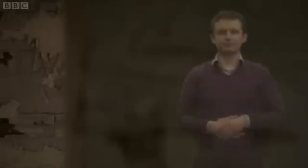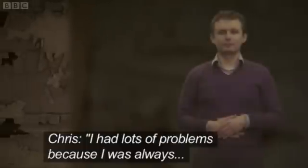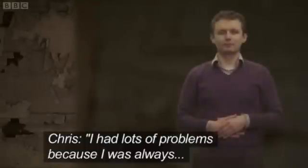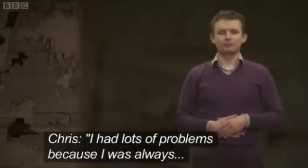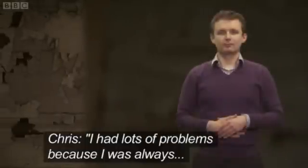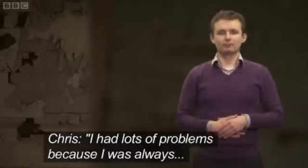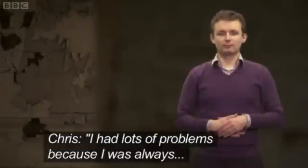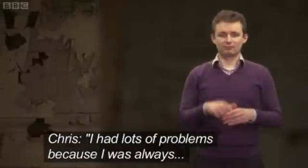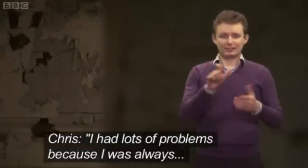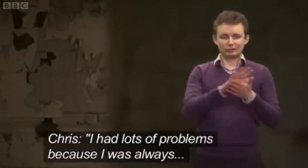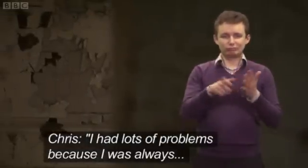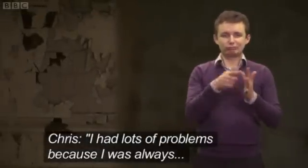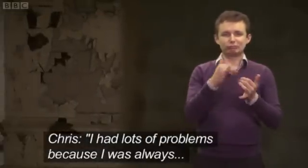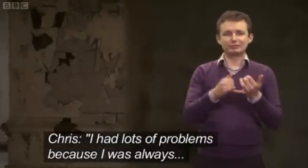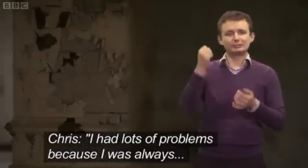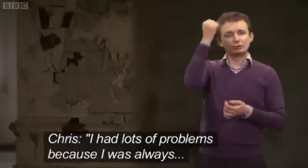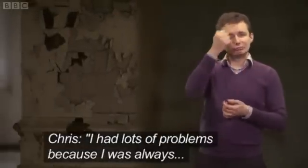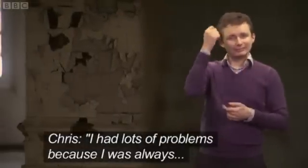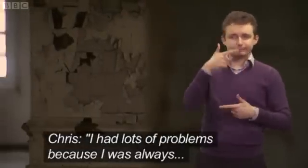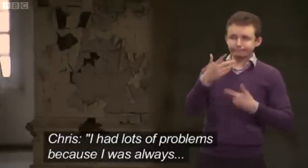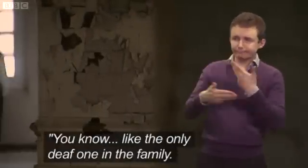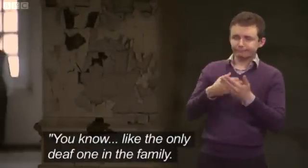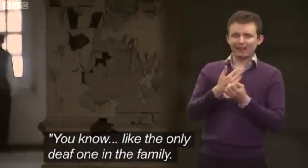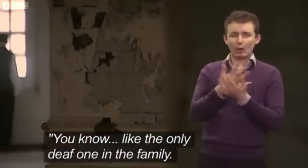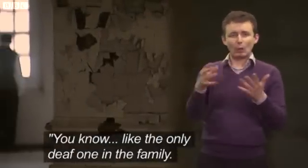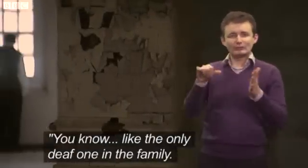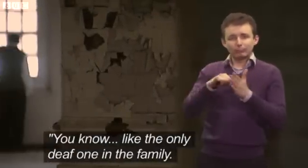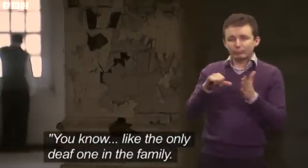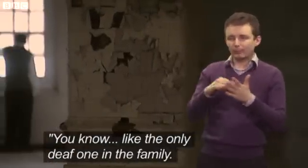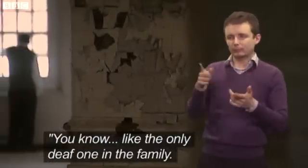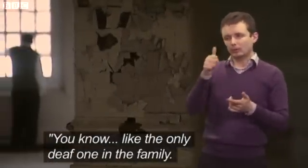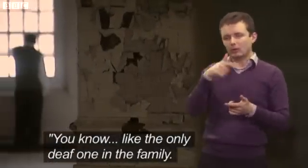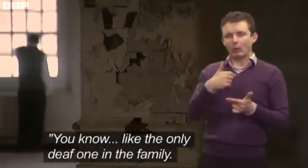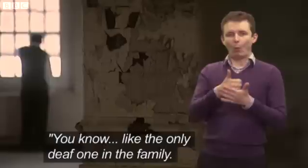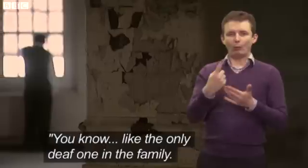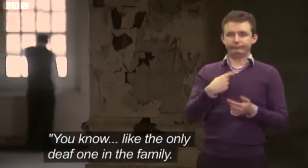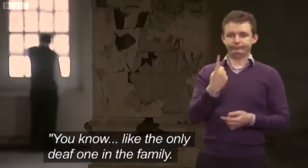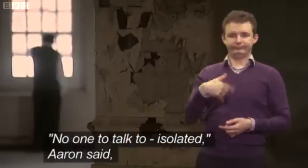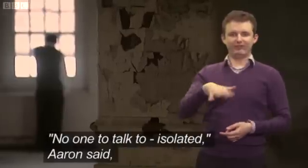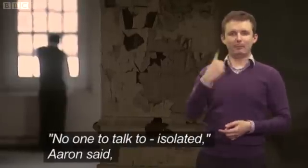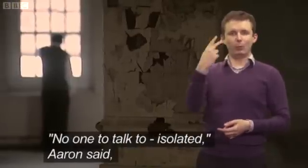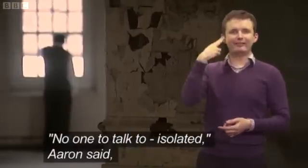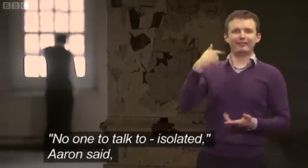I had lots of problems because I was always, you know, like the only deaf one in the family. No one to talk to.